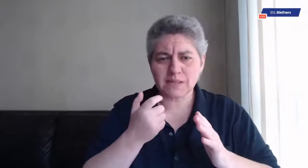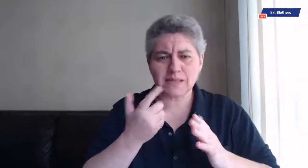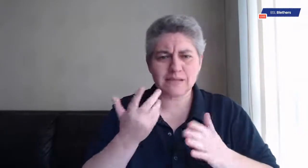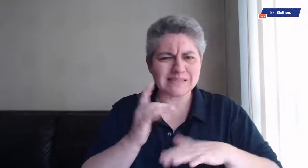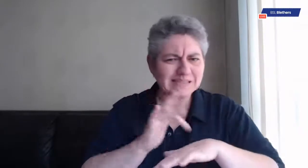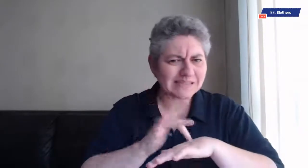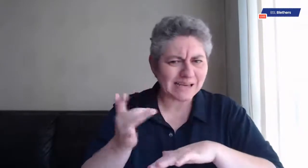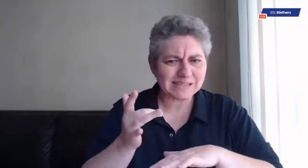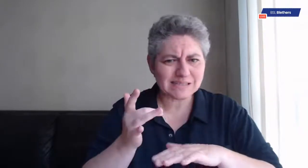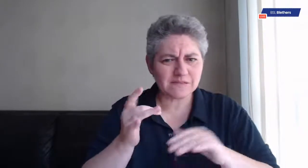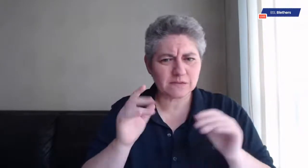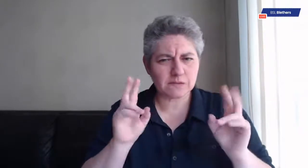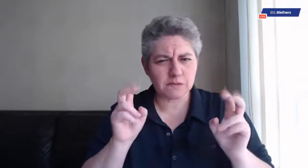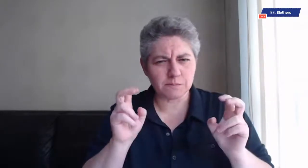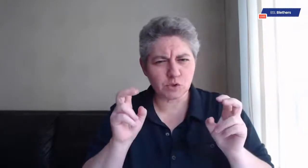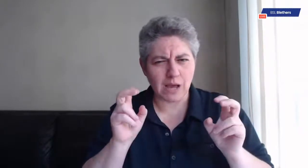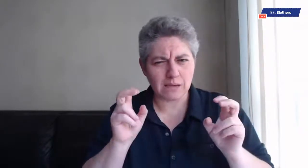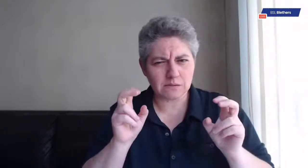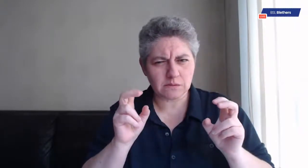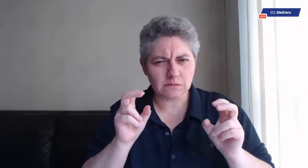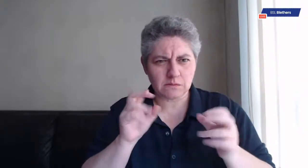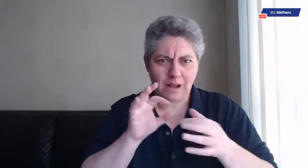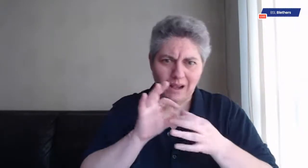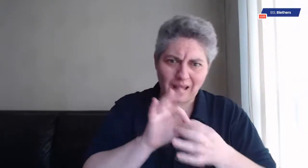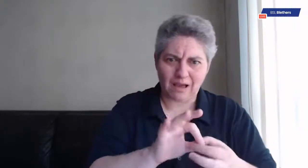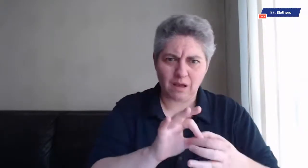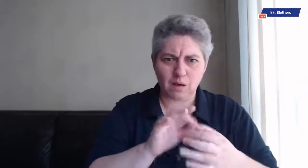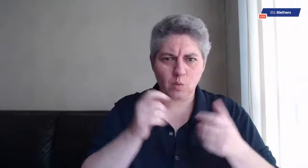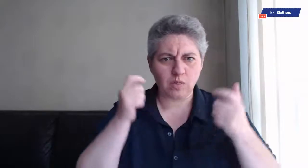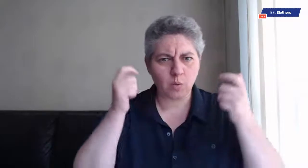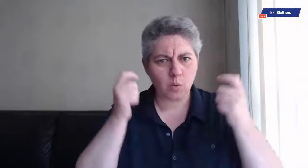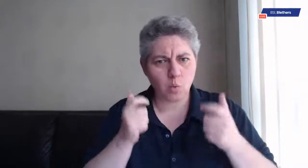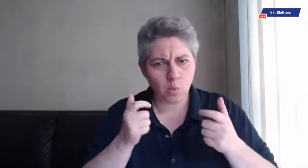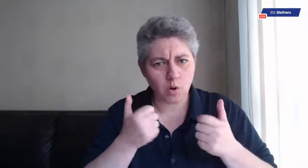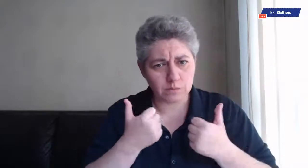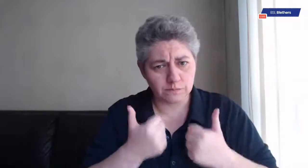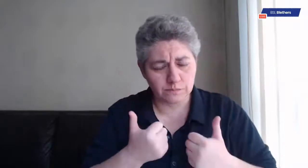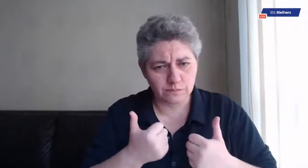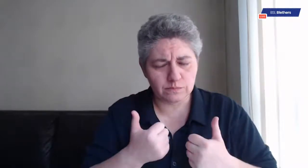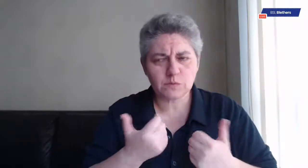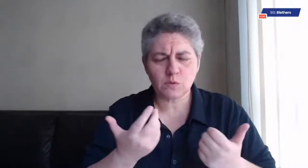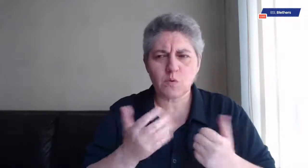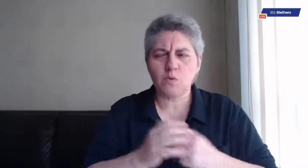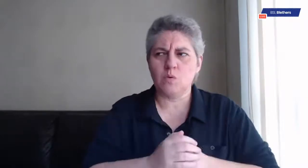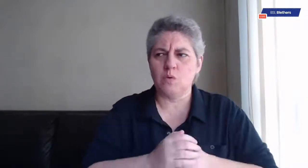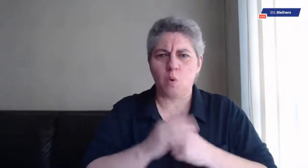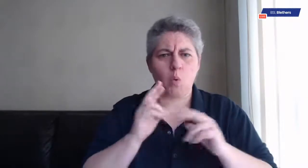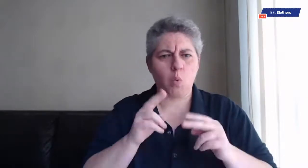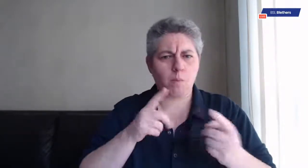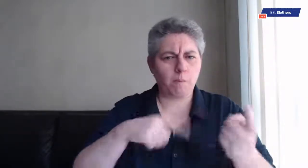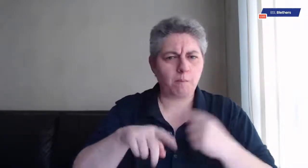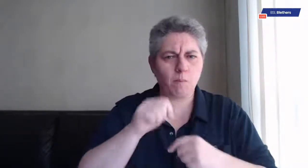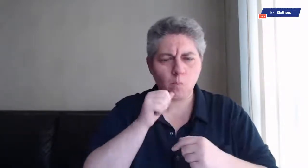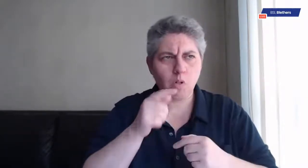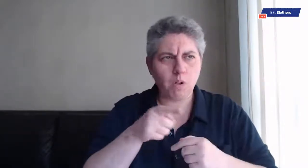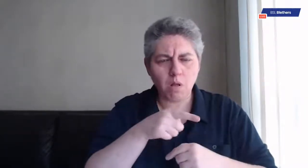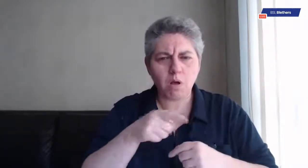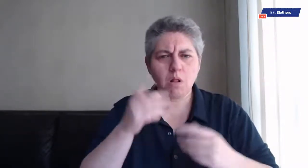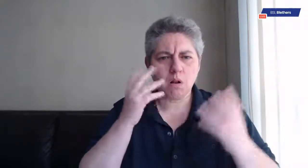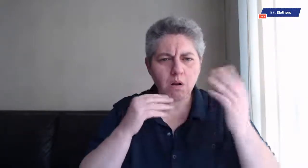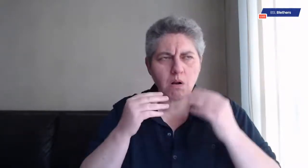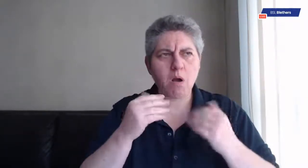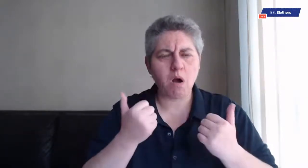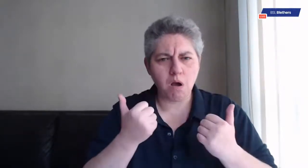interesting, some of it can be quite sensitive. The subject, the topic matter, quite sensitive. So